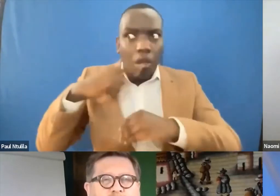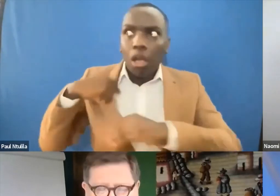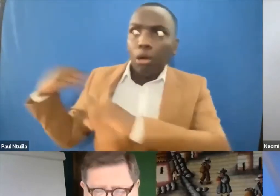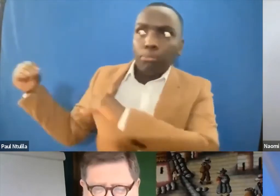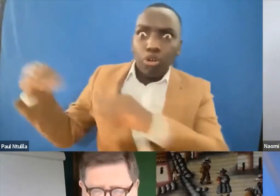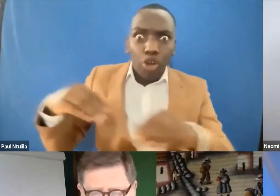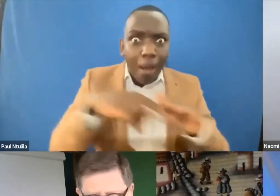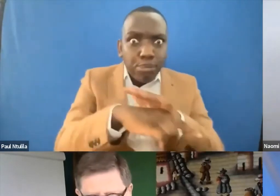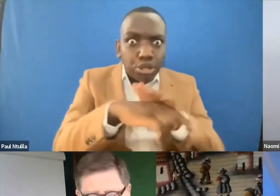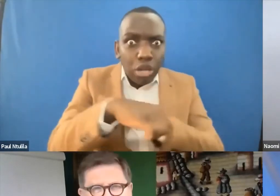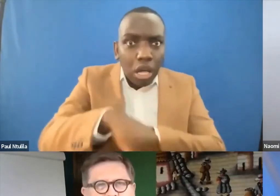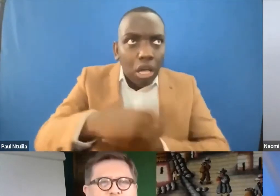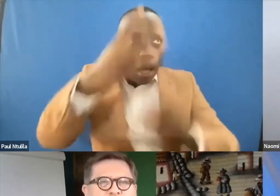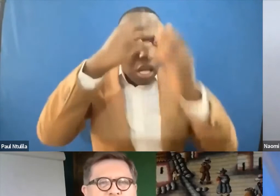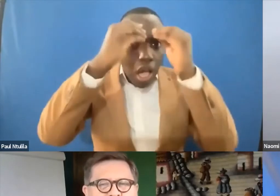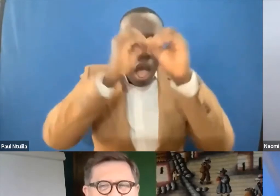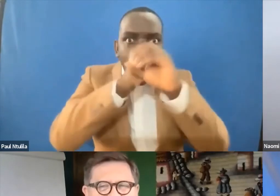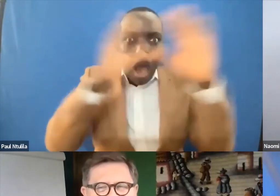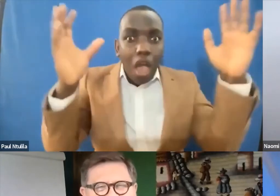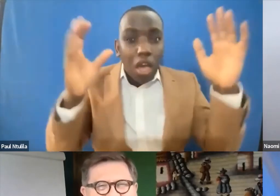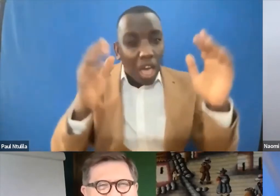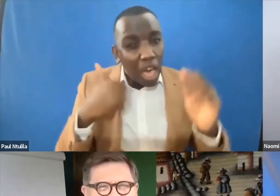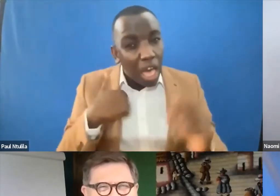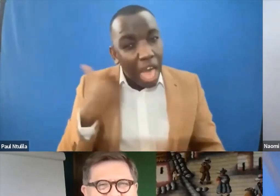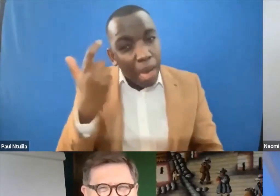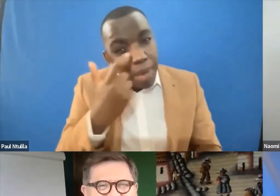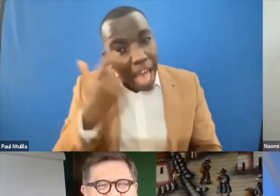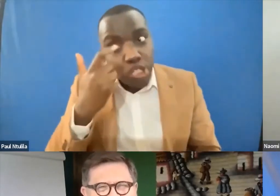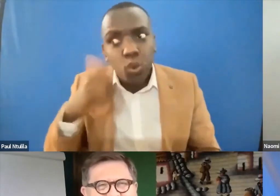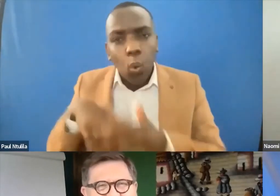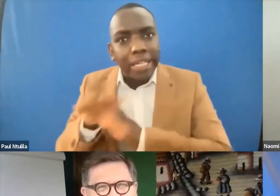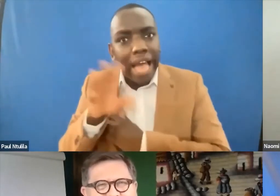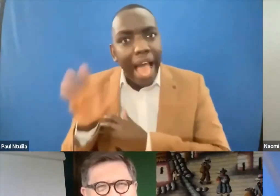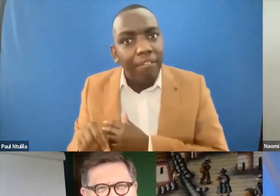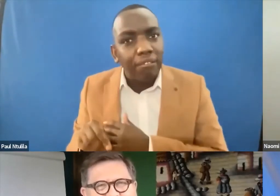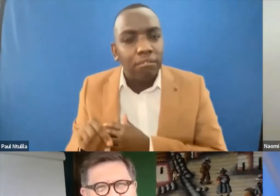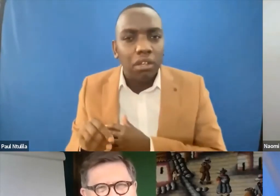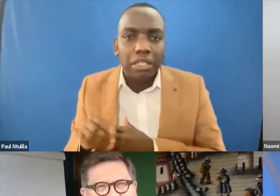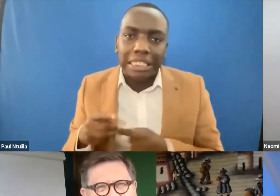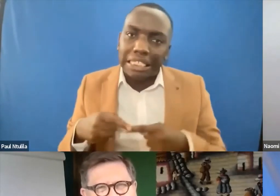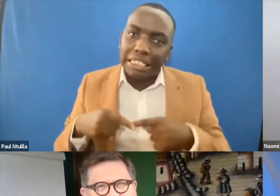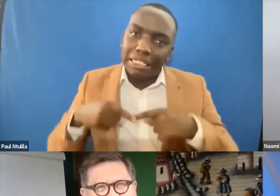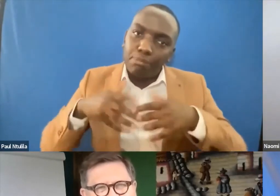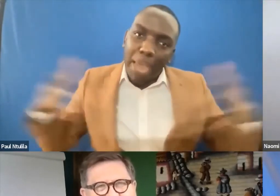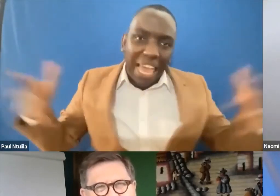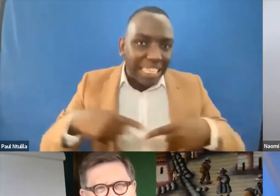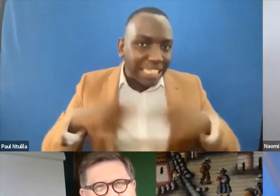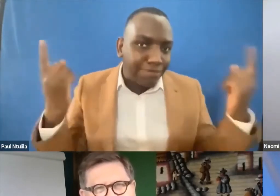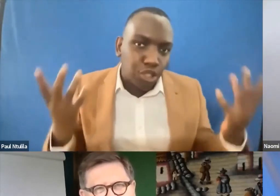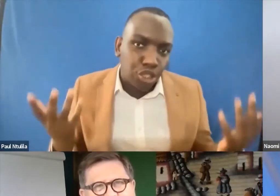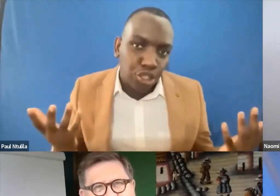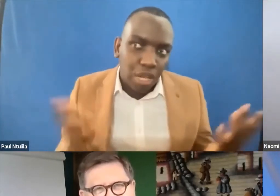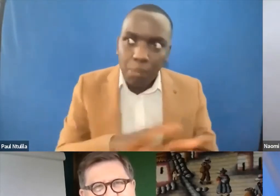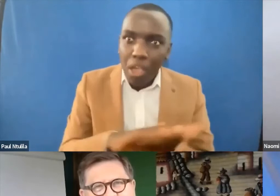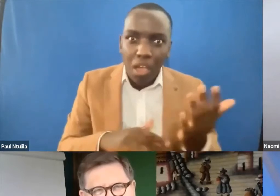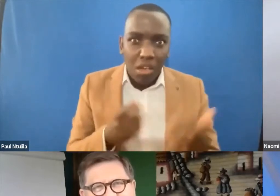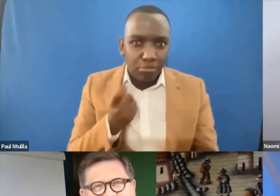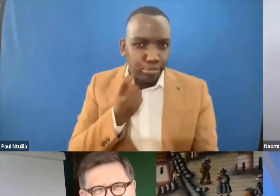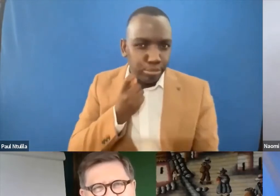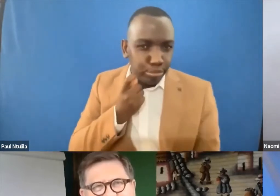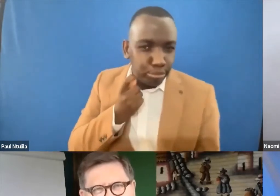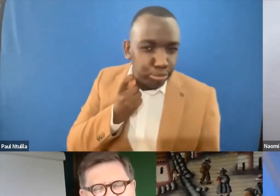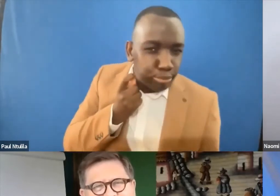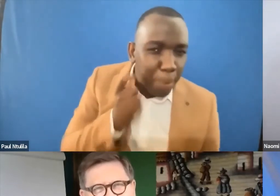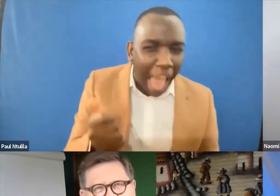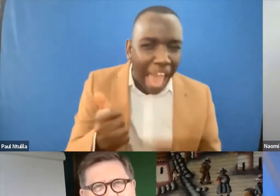And I'm so thankful for the opportunity that living in Britain has given me, because I know that